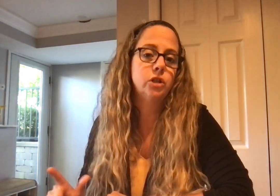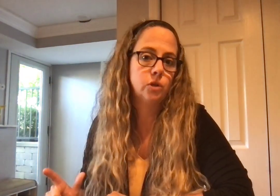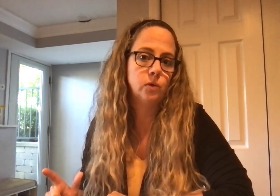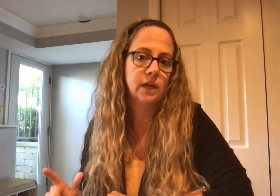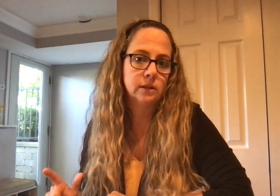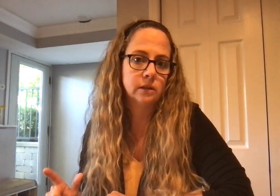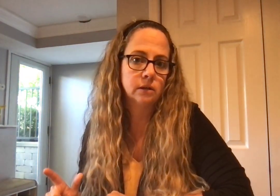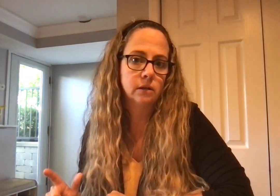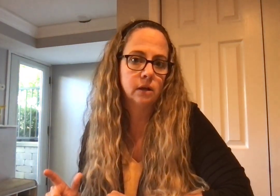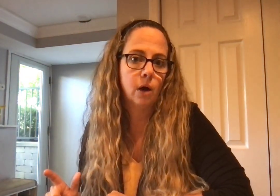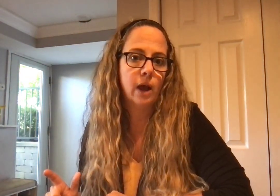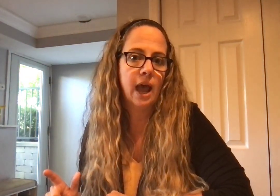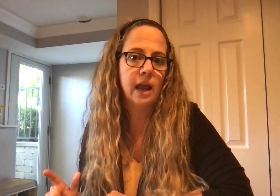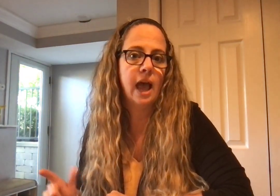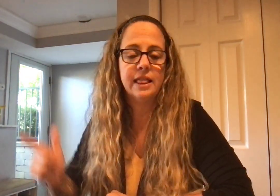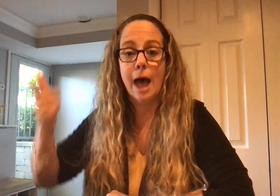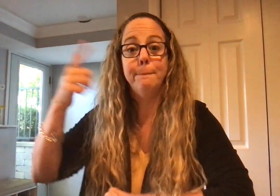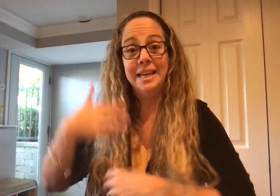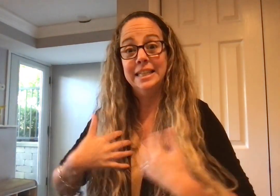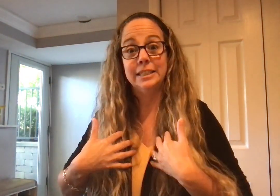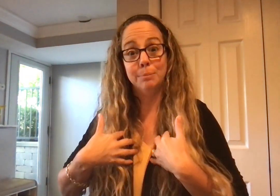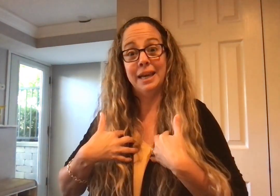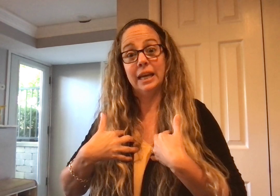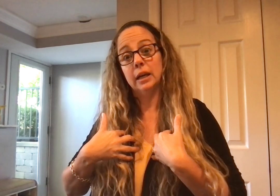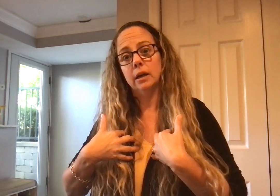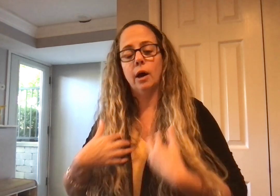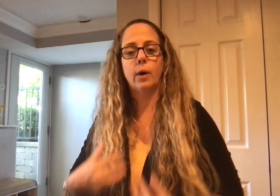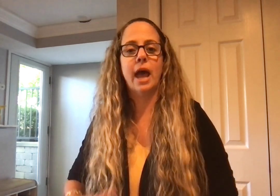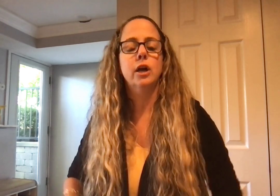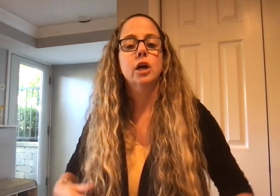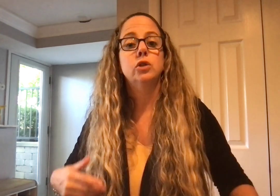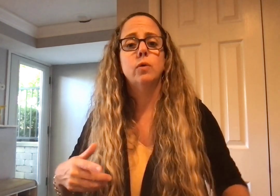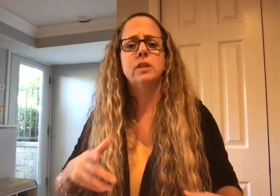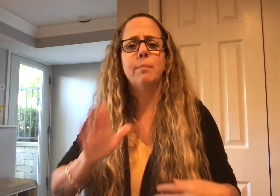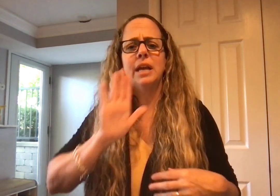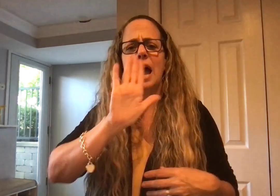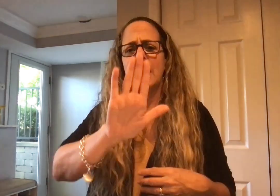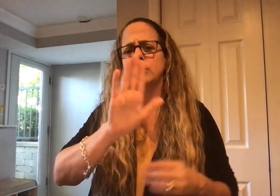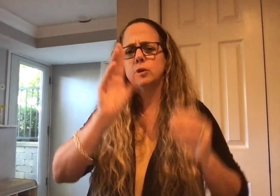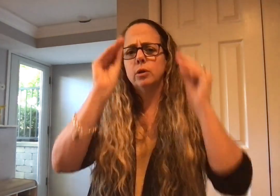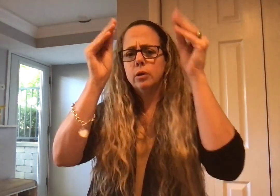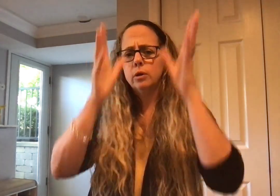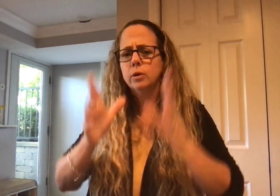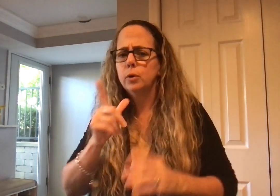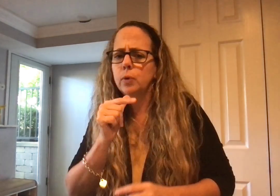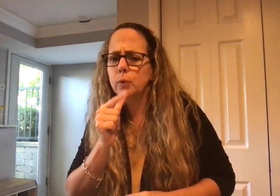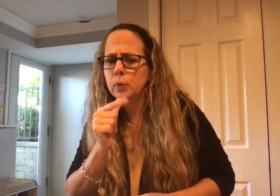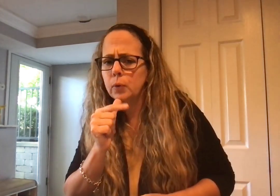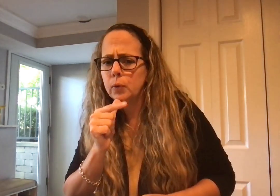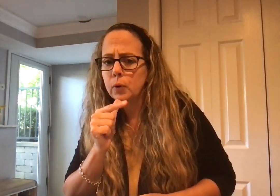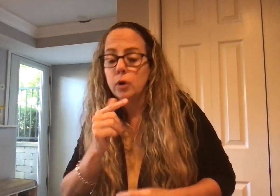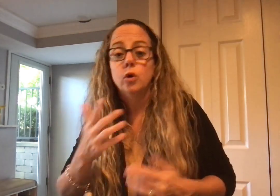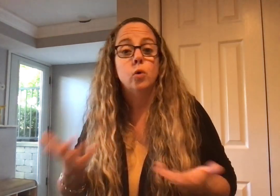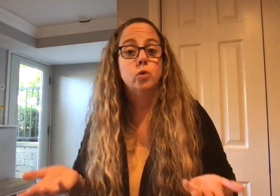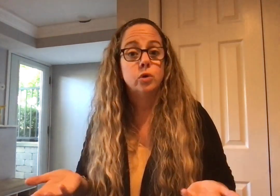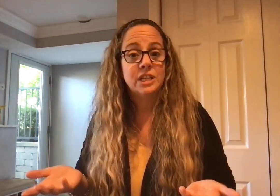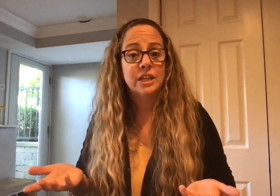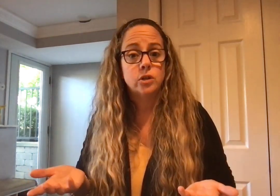do this. Okay, and that means me. Okay, so if somebody asked, who's your